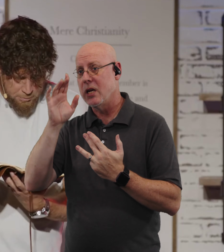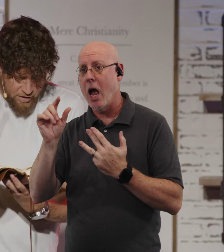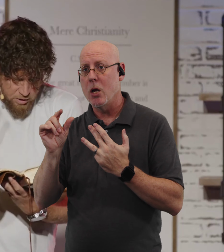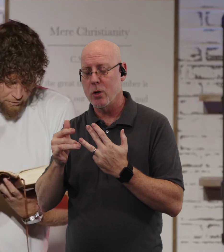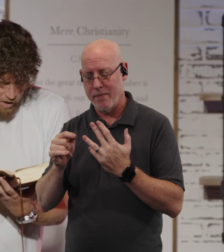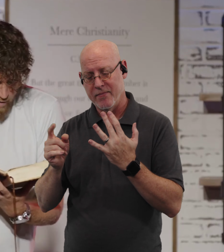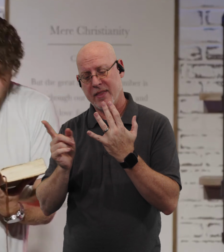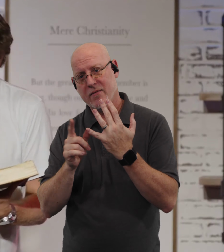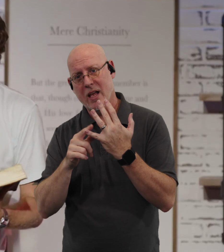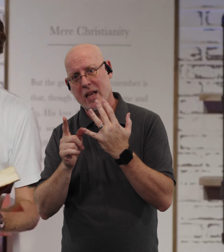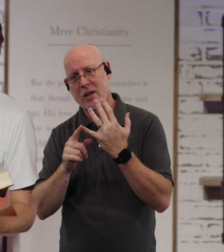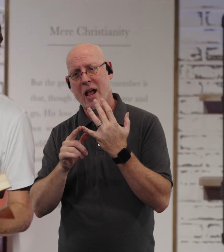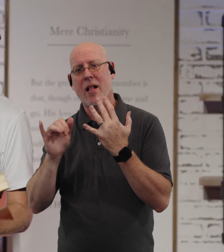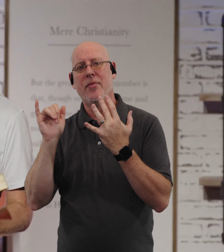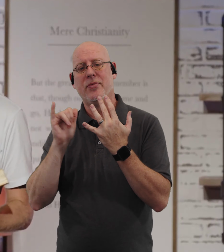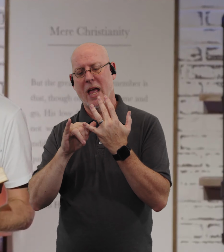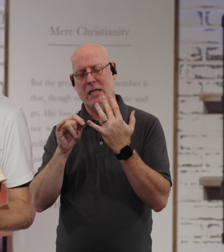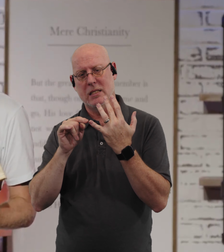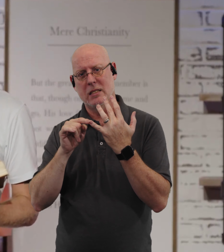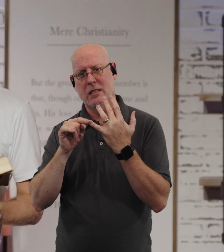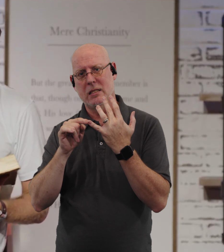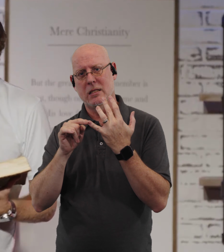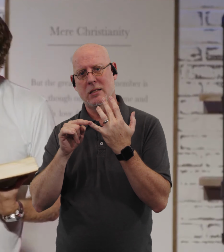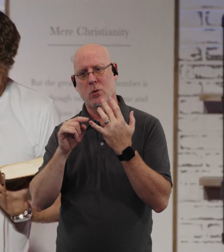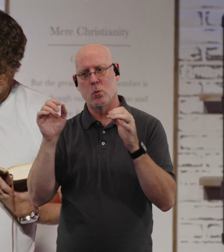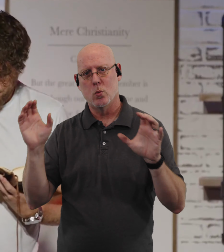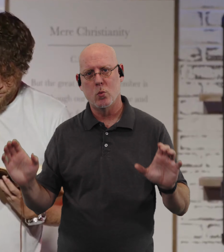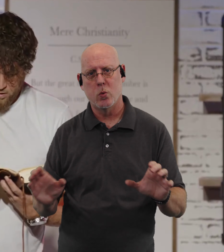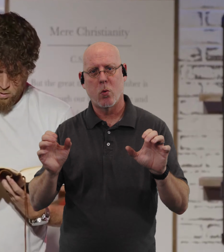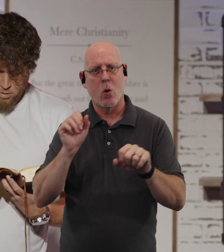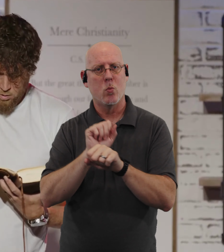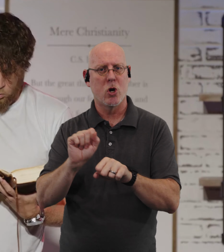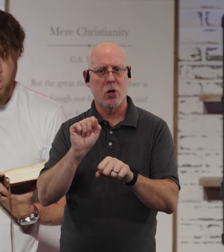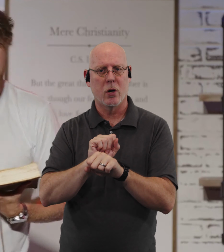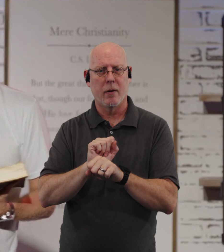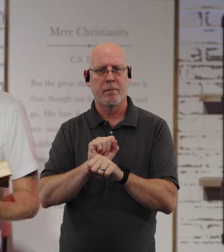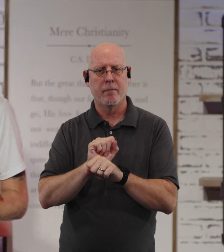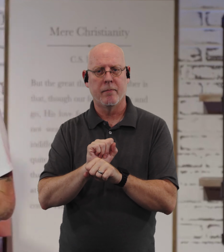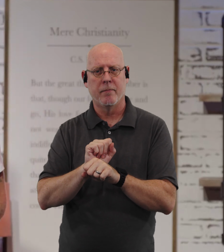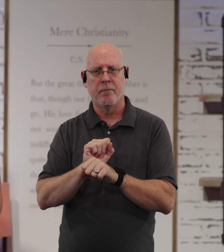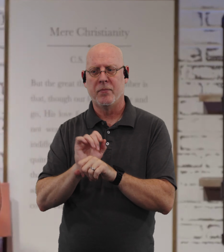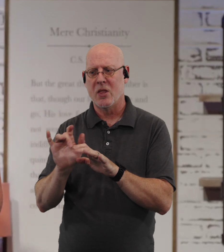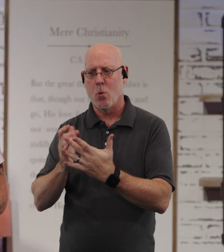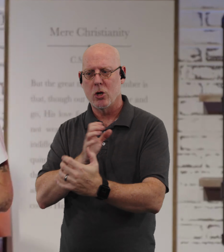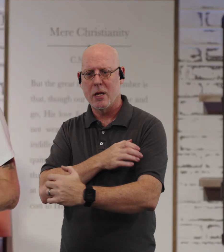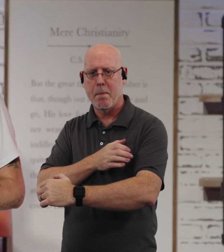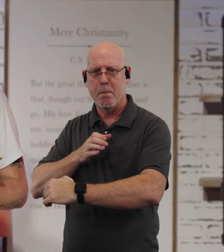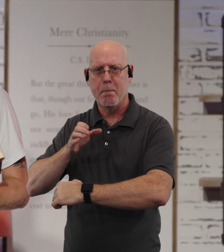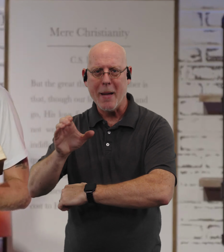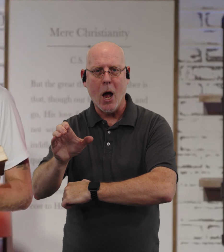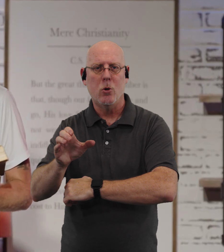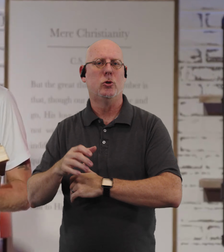God. Observation number 5, which is at work. The word